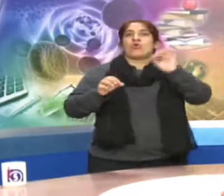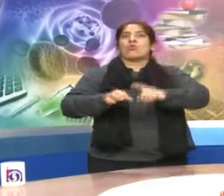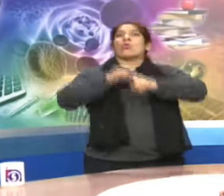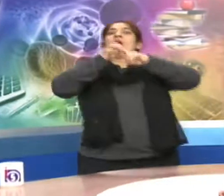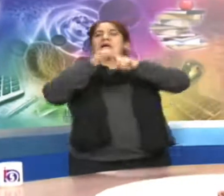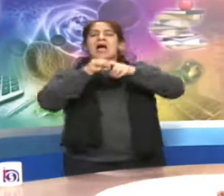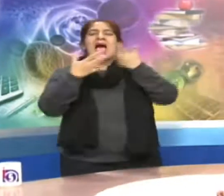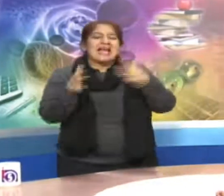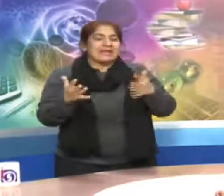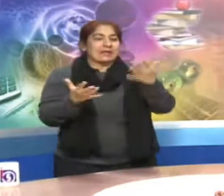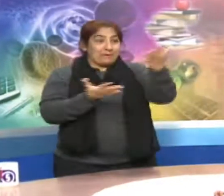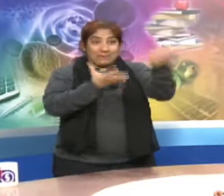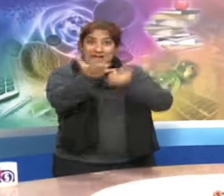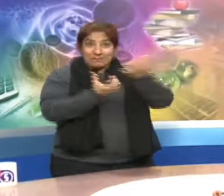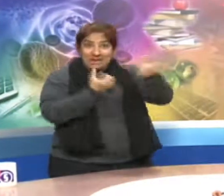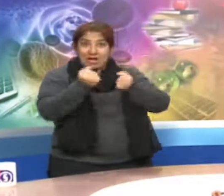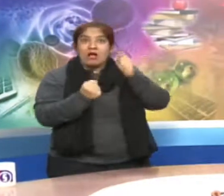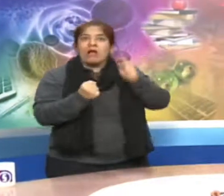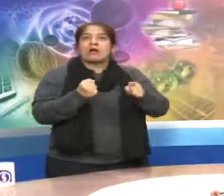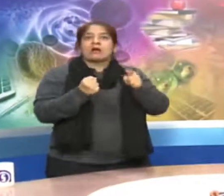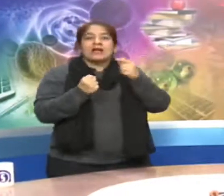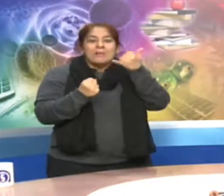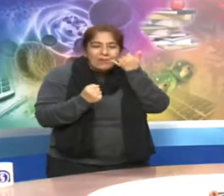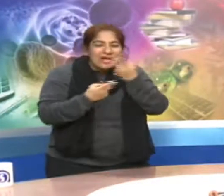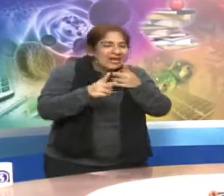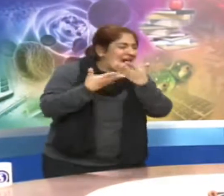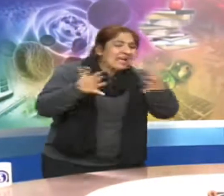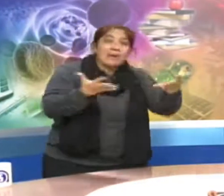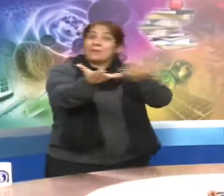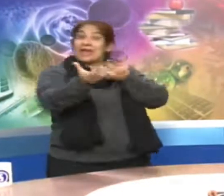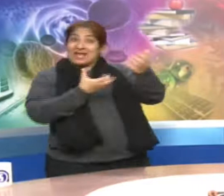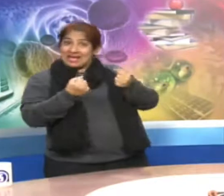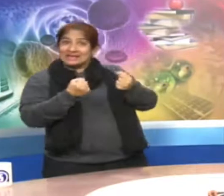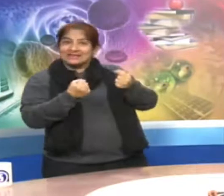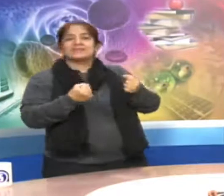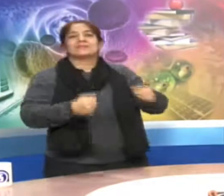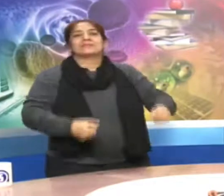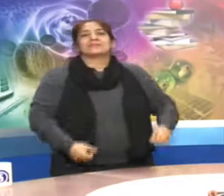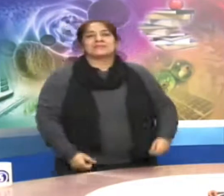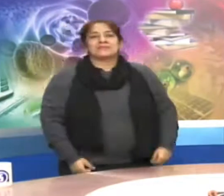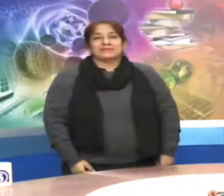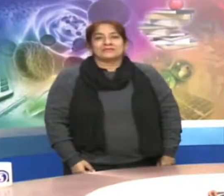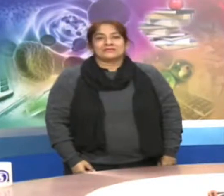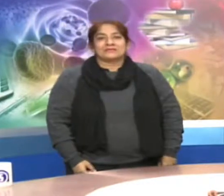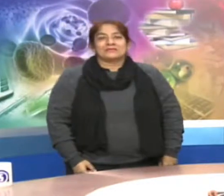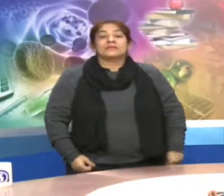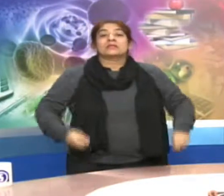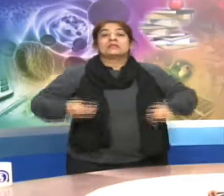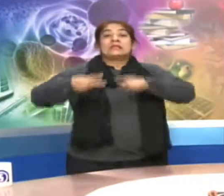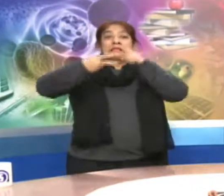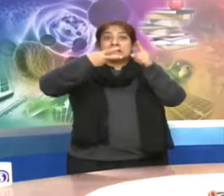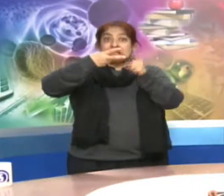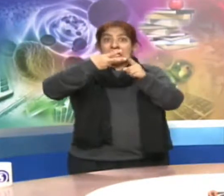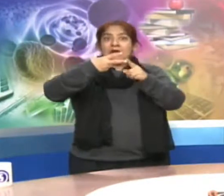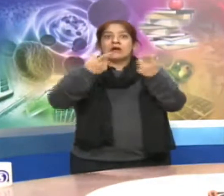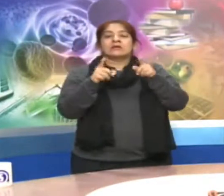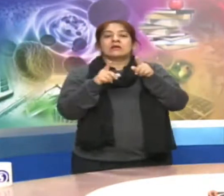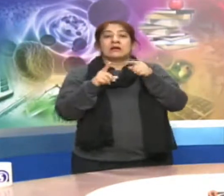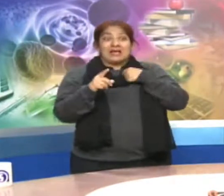fulfilled by the consumer. It could be any product. So the first one is